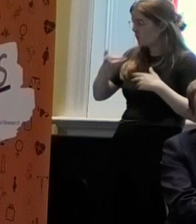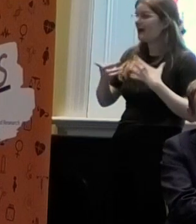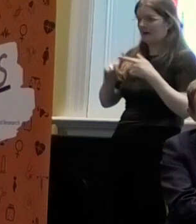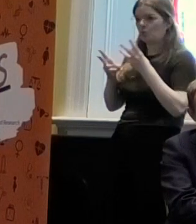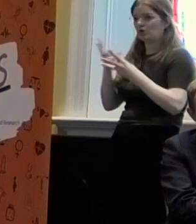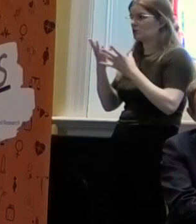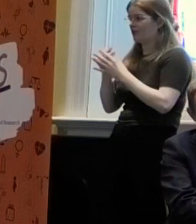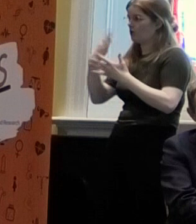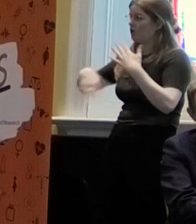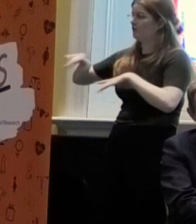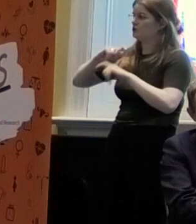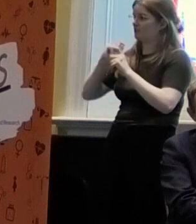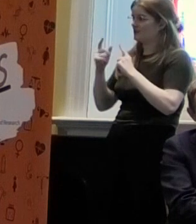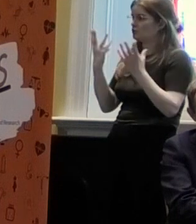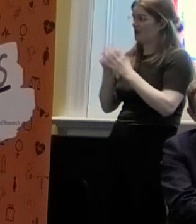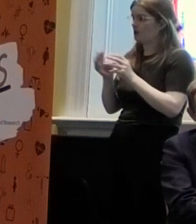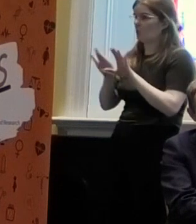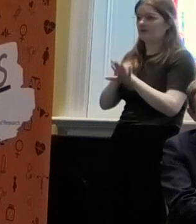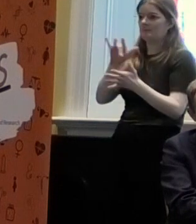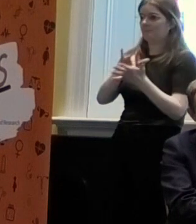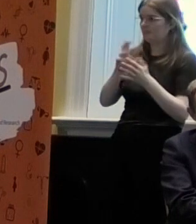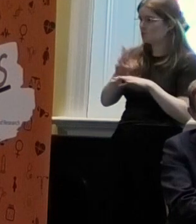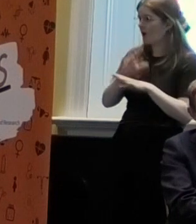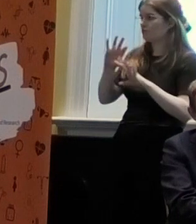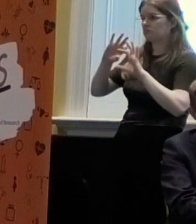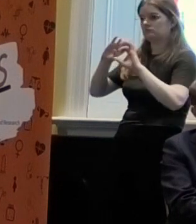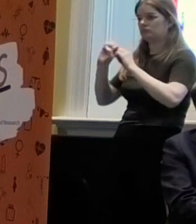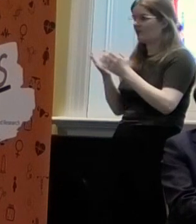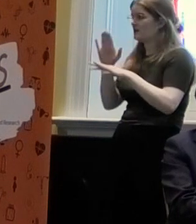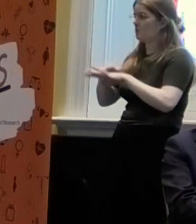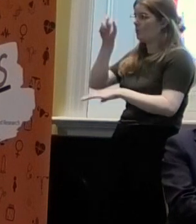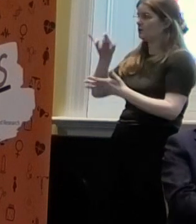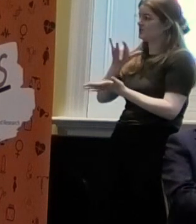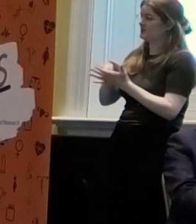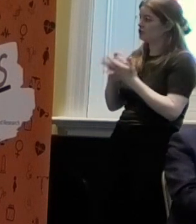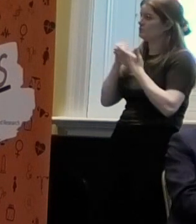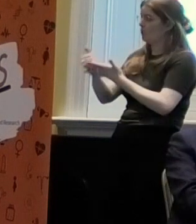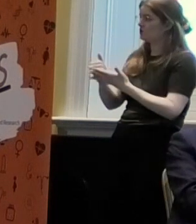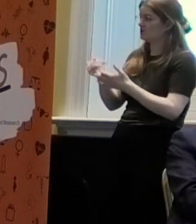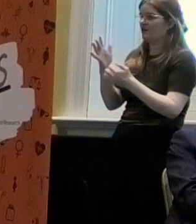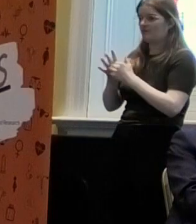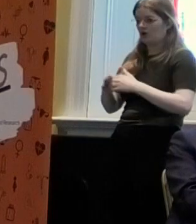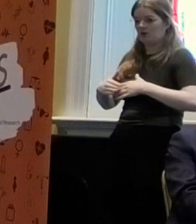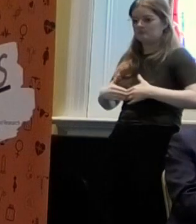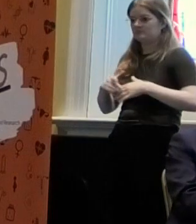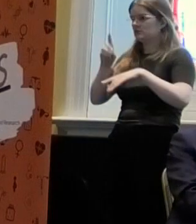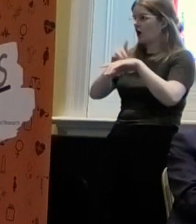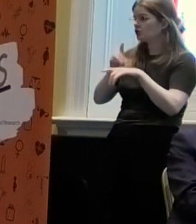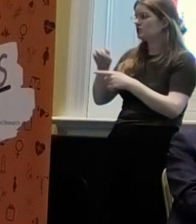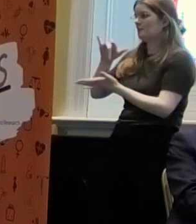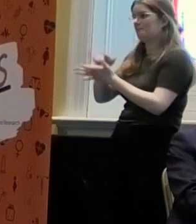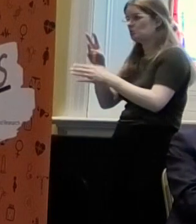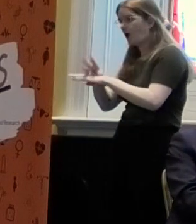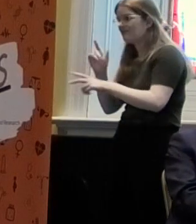a multidisciplinary team with midwives providing the holistic support, with obstetricians providing the medical support, and then